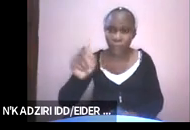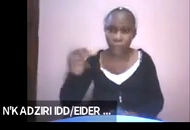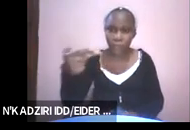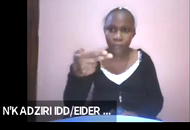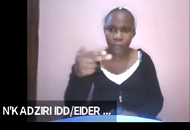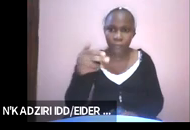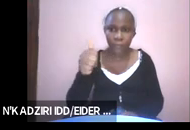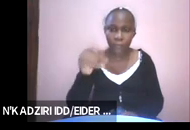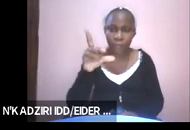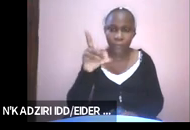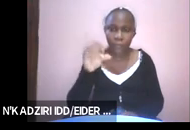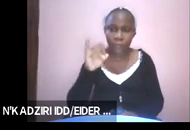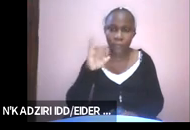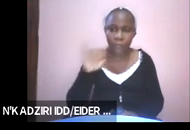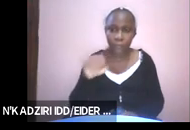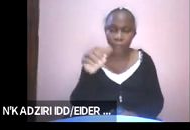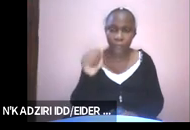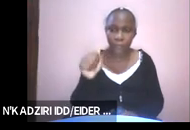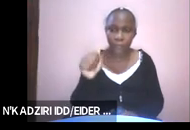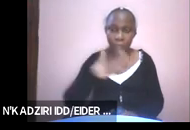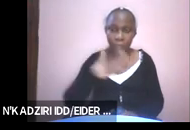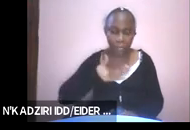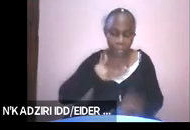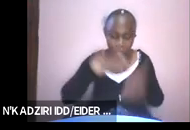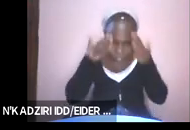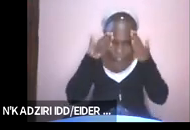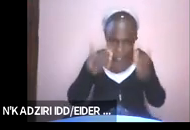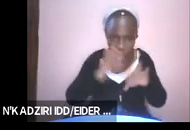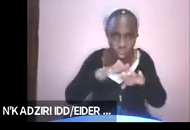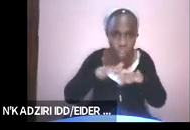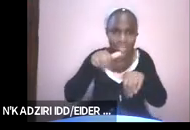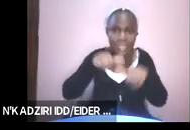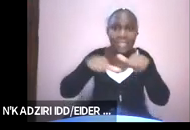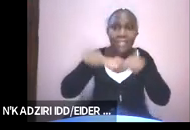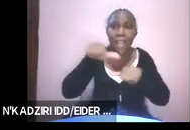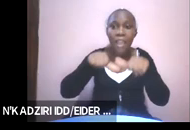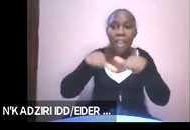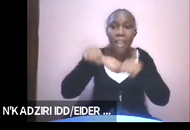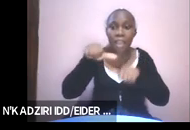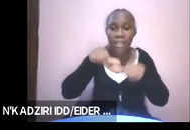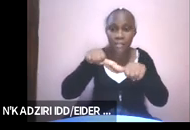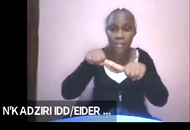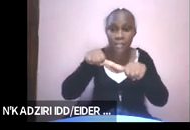from the science background, and there was a time I went for a program, and then the person was talking about